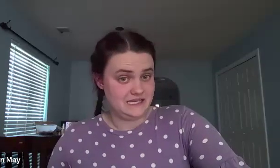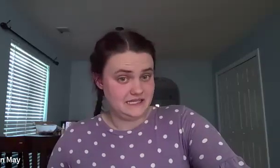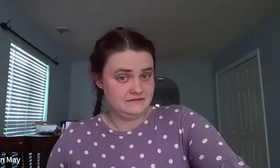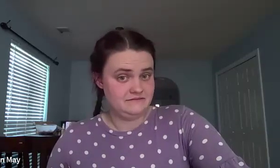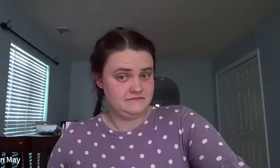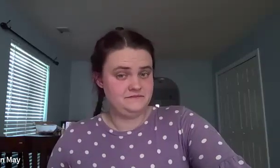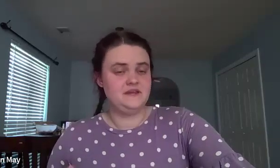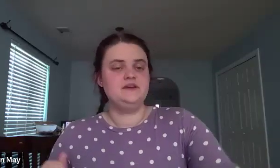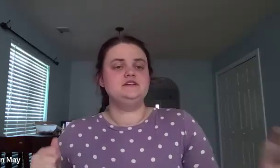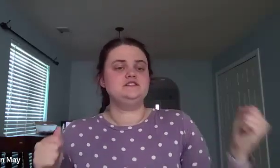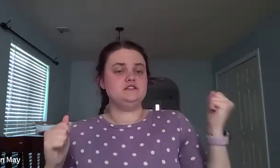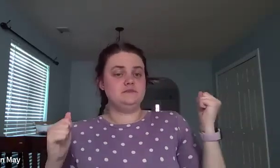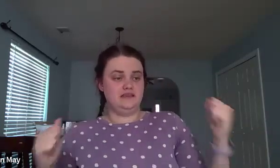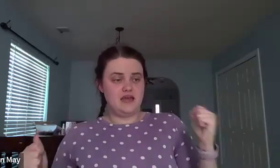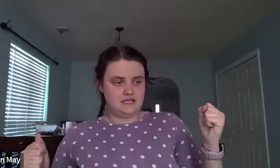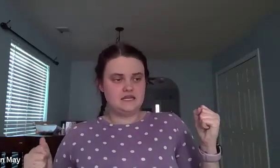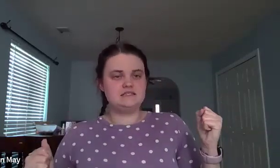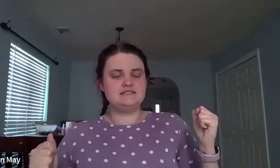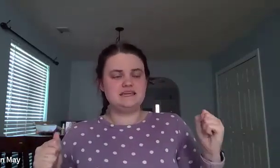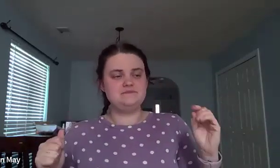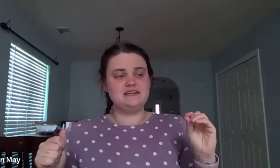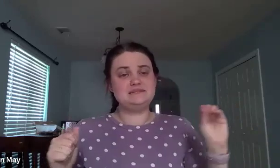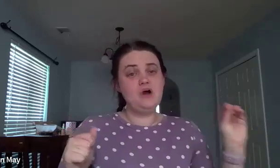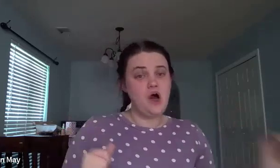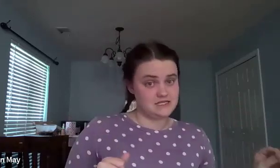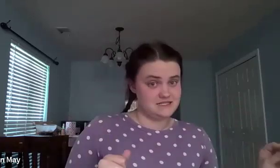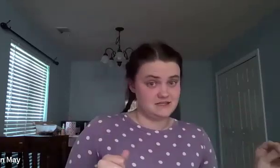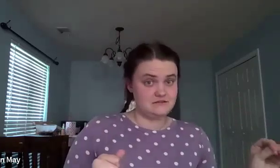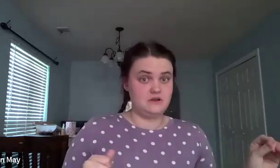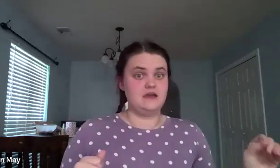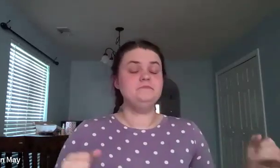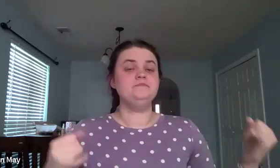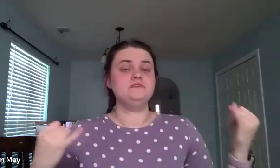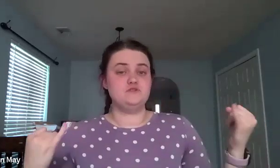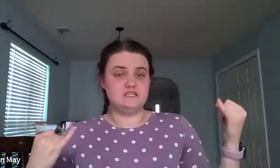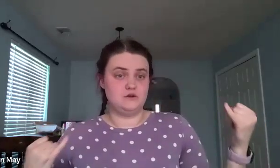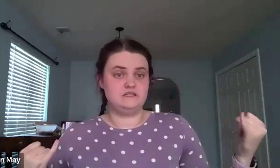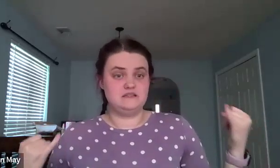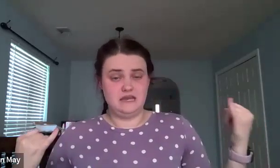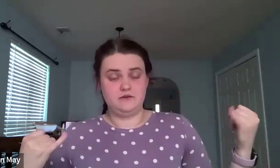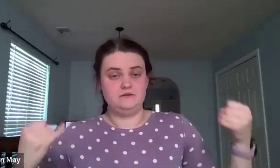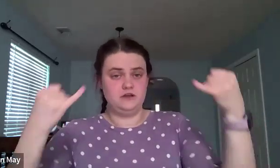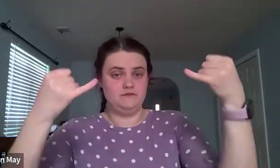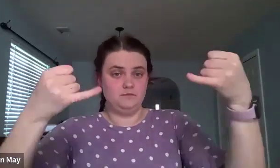spaghetti. So spaghetti is the same sign as pasta, okay? So these go together. You're going to have your